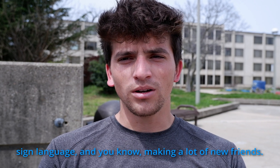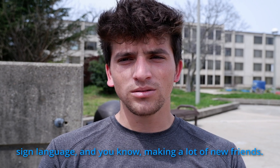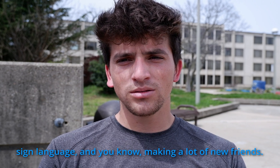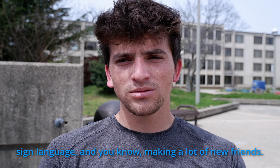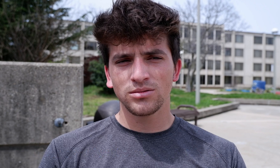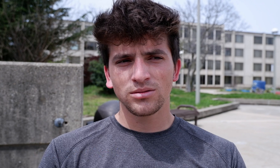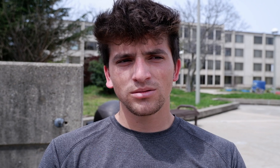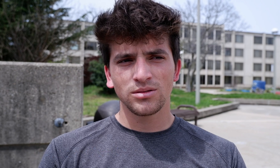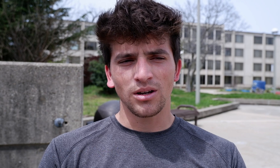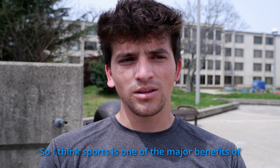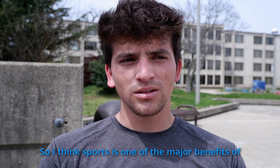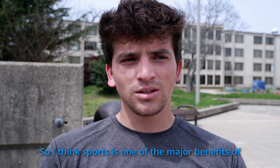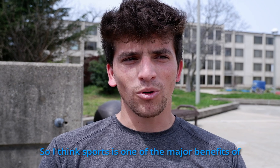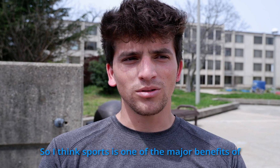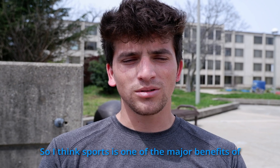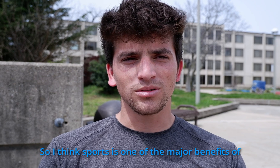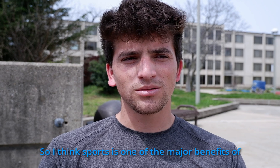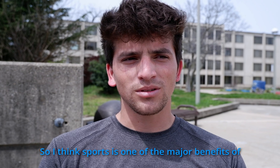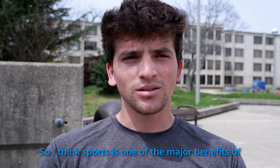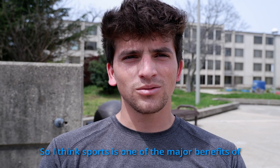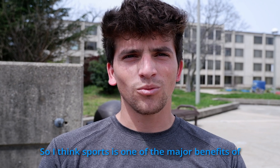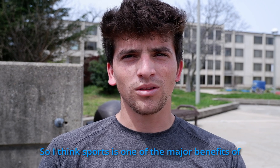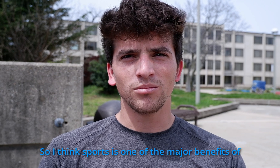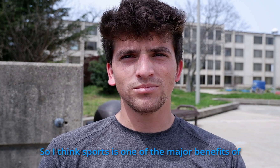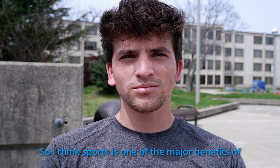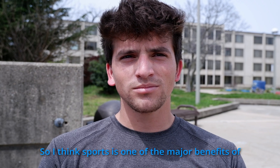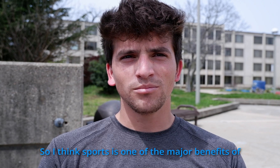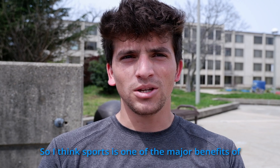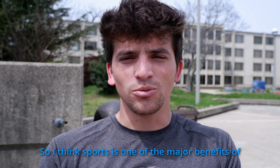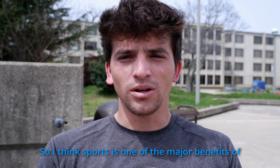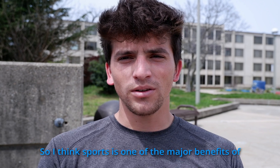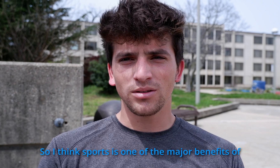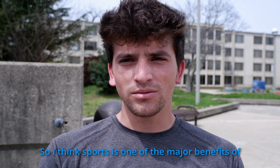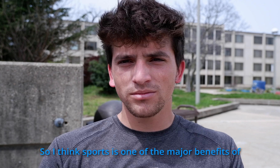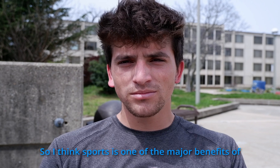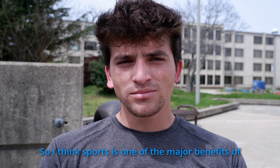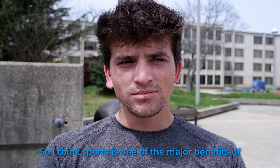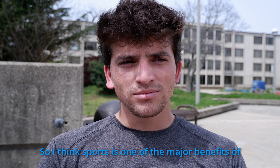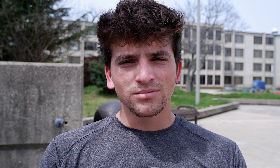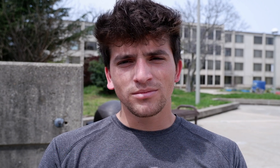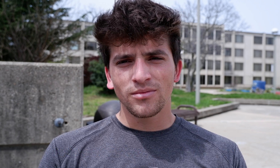friends. So I think sports is, like, one of the major benefits of